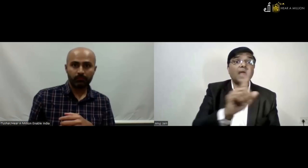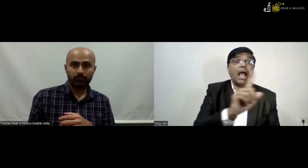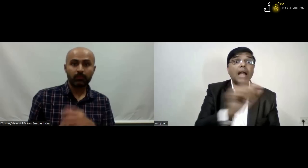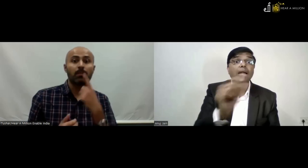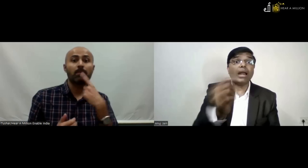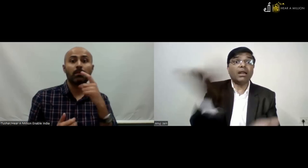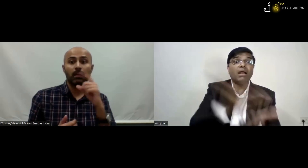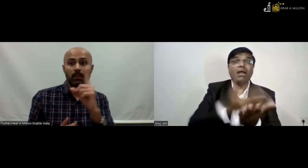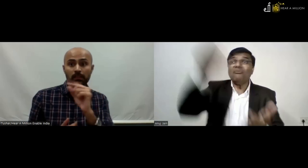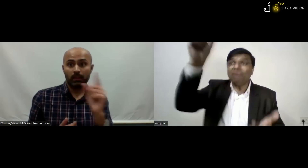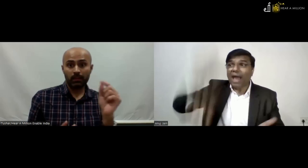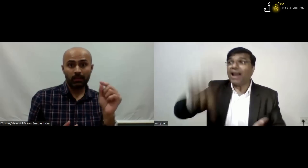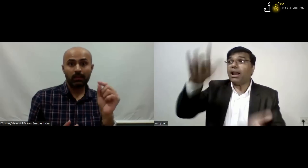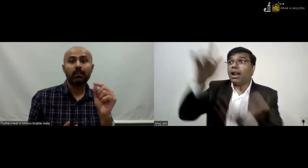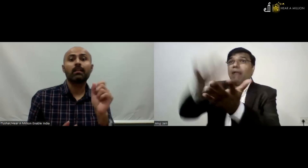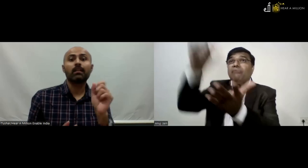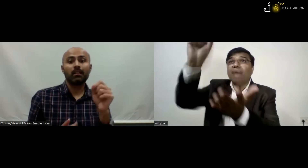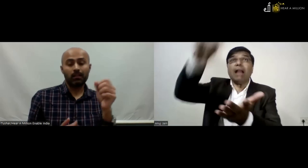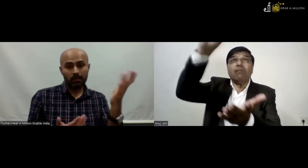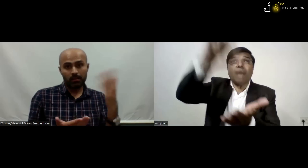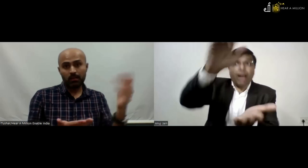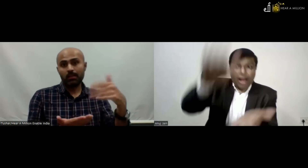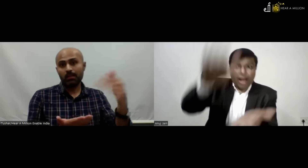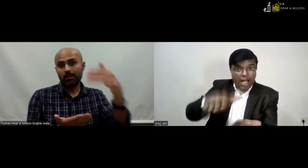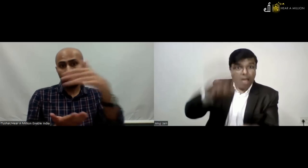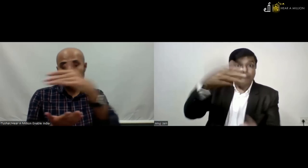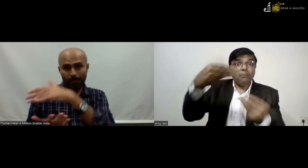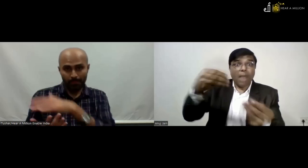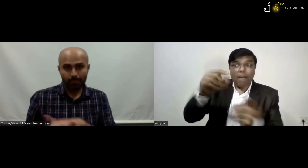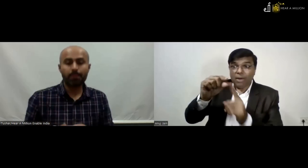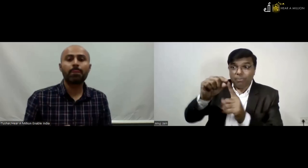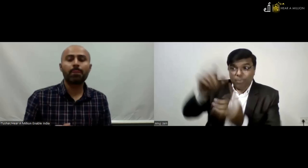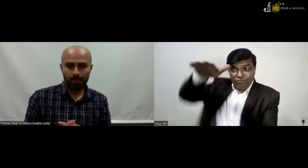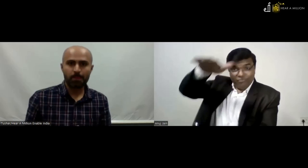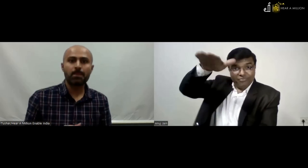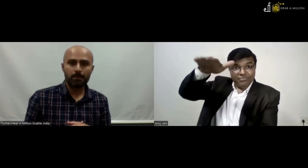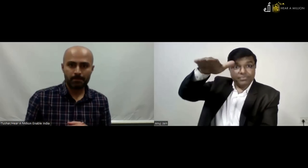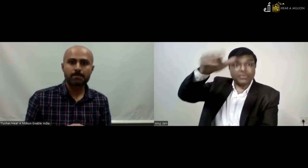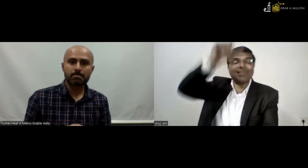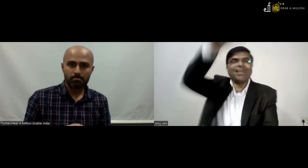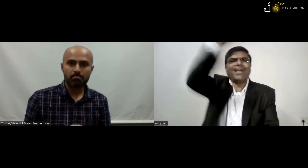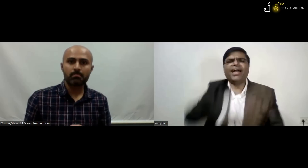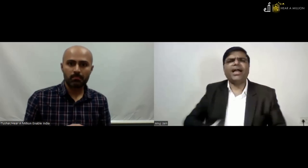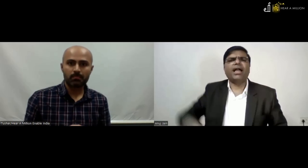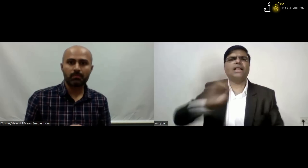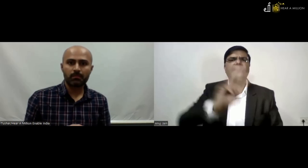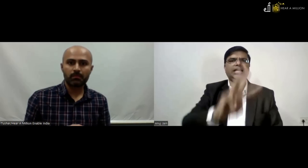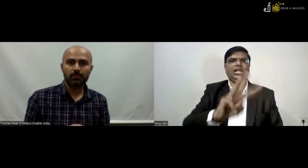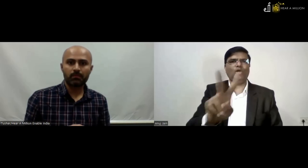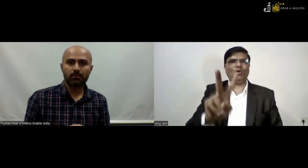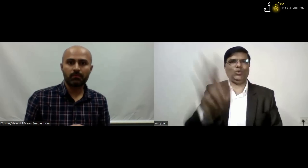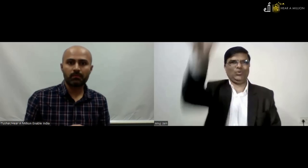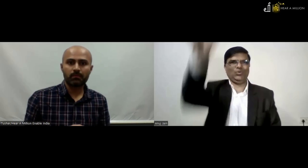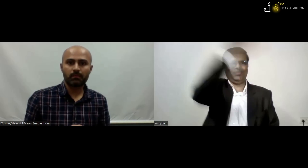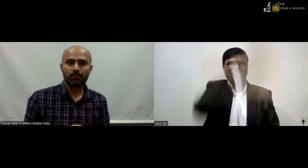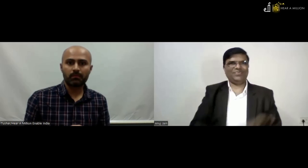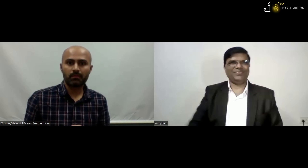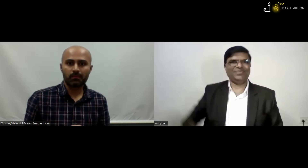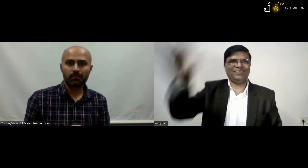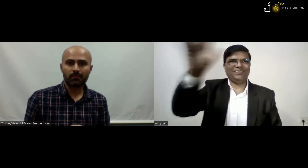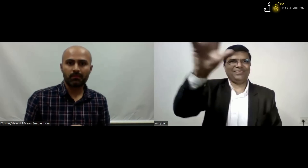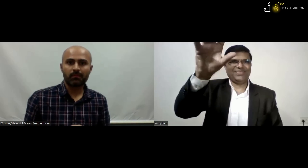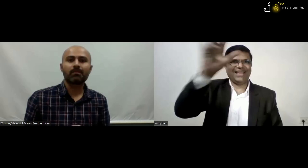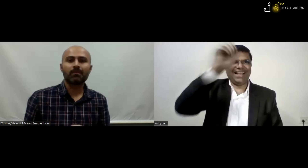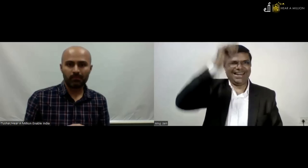But regarding the licenses, we needed 100 complaints. If we have like 100 complaints from,